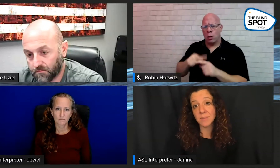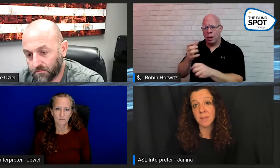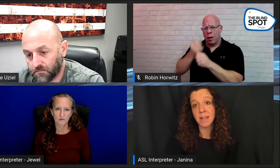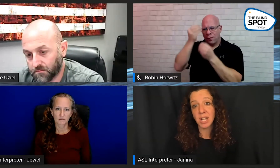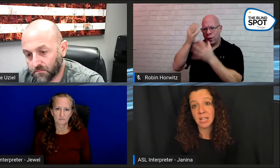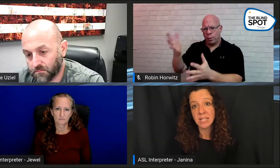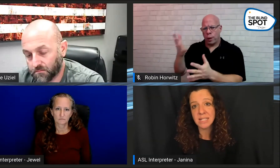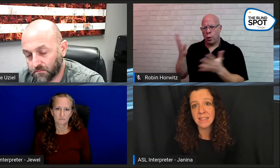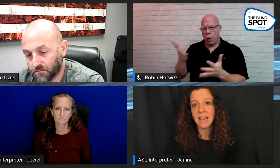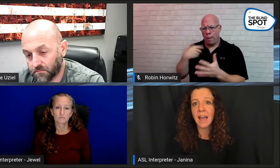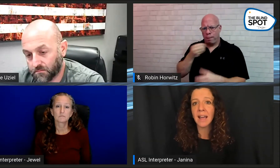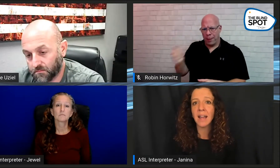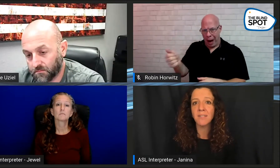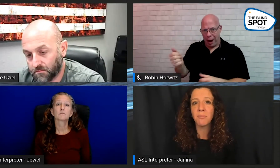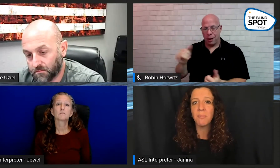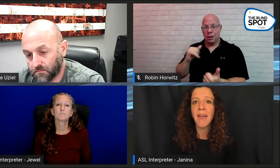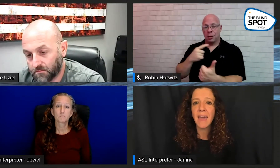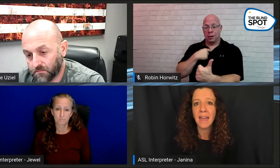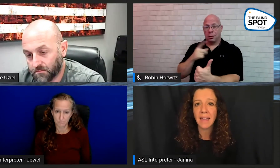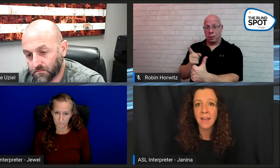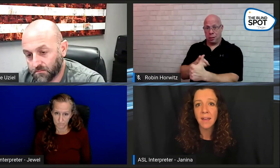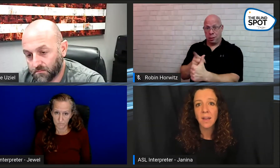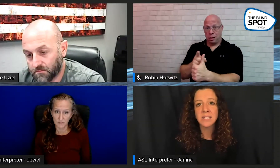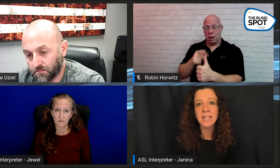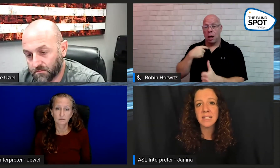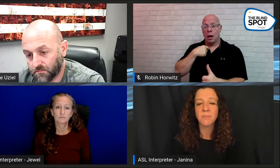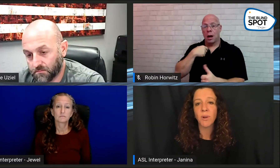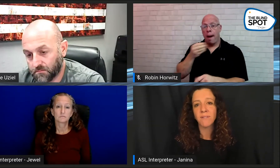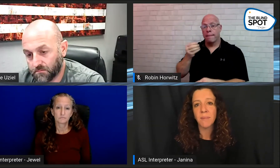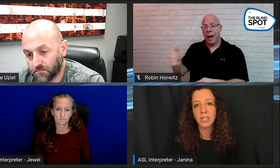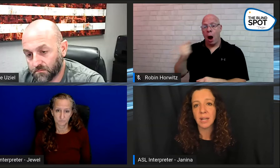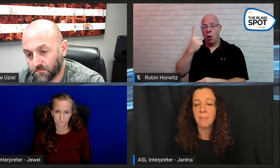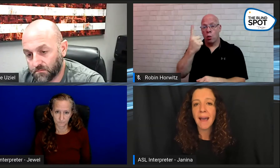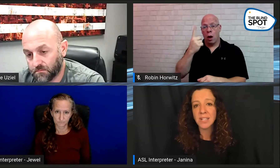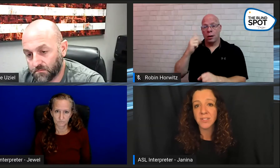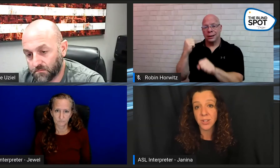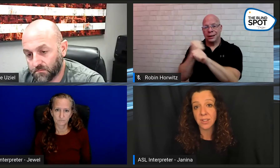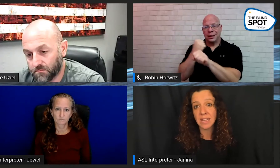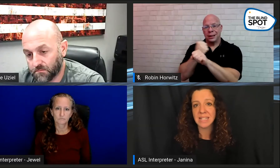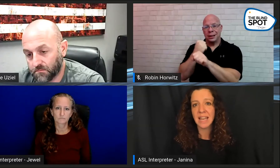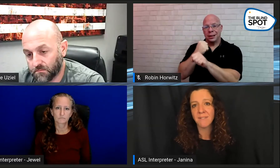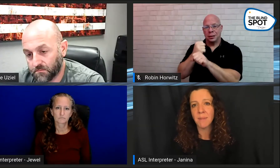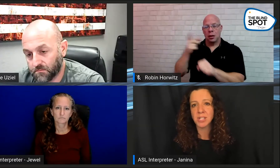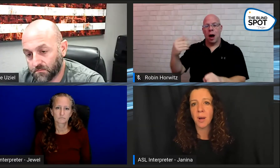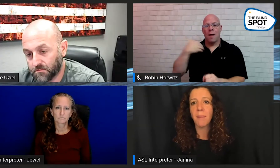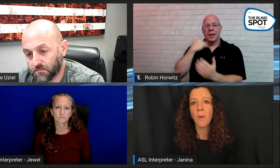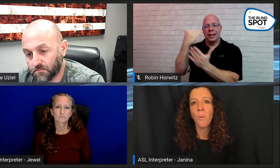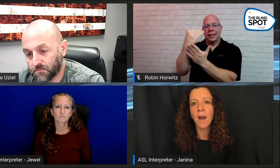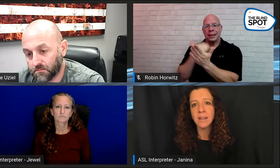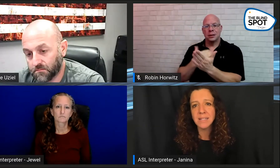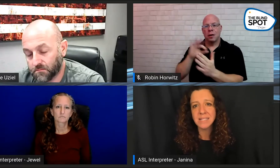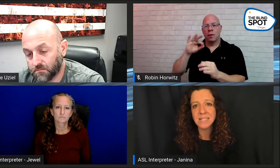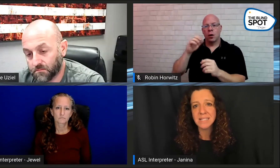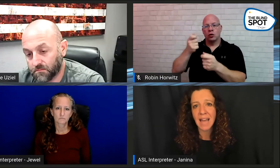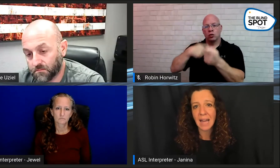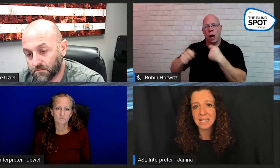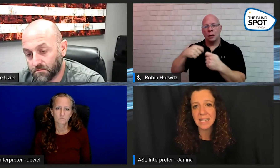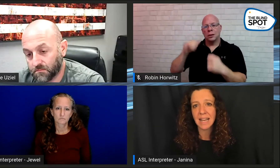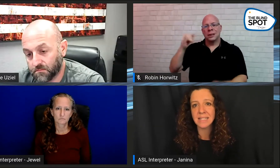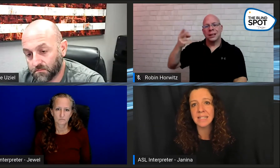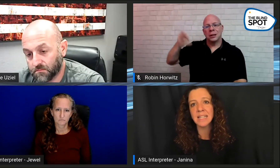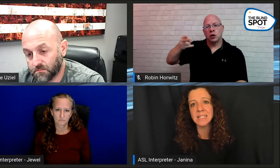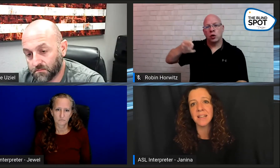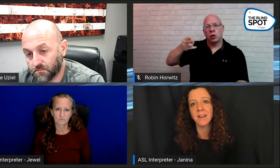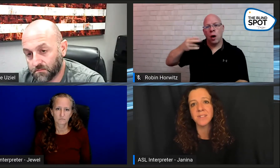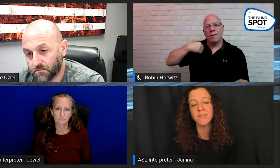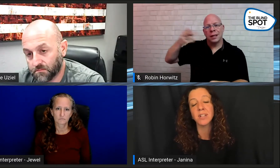and items on my checklist, then I kind of pay to get some more information. I buy certain things to get information. I'll buy one stat. It